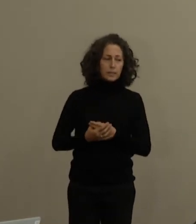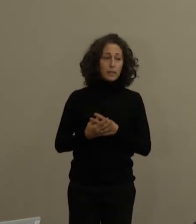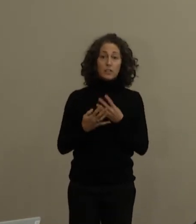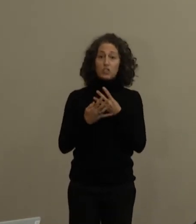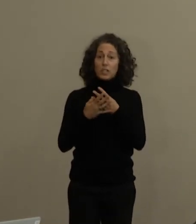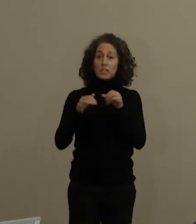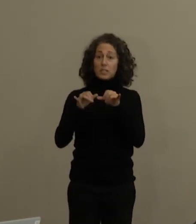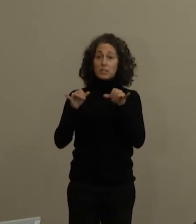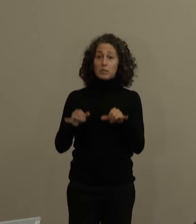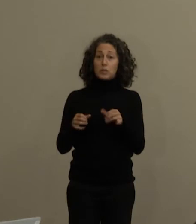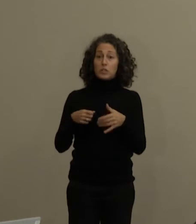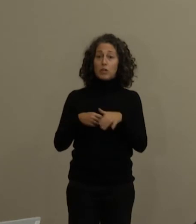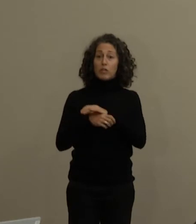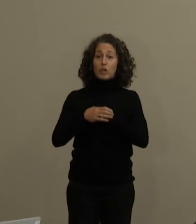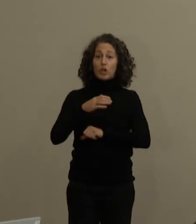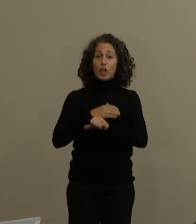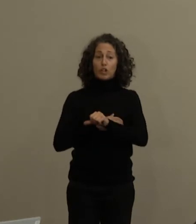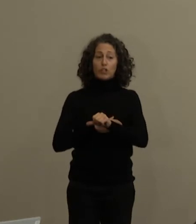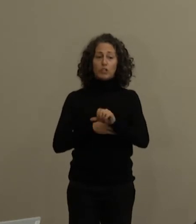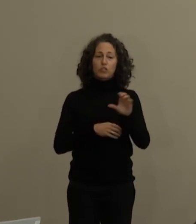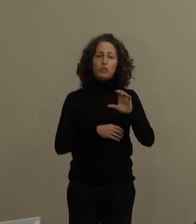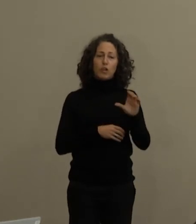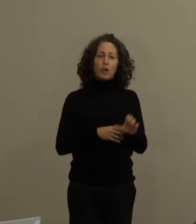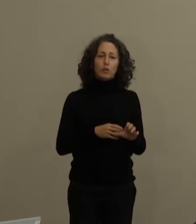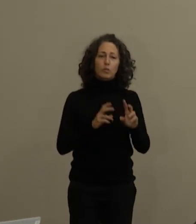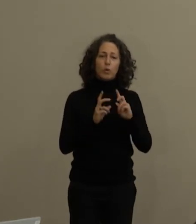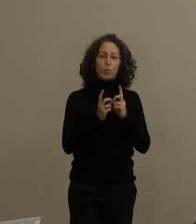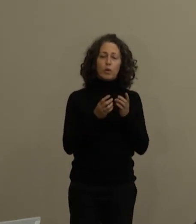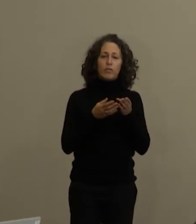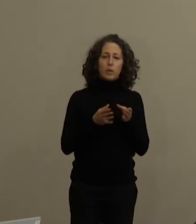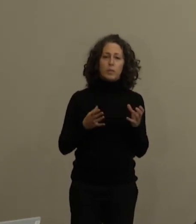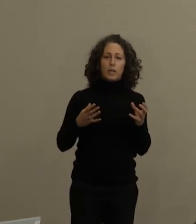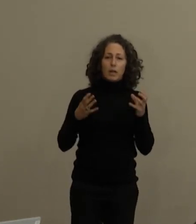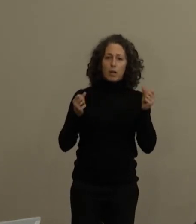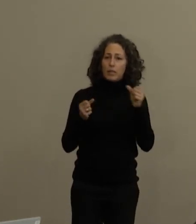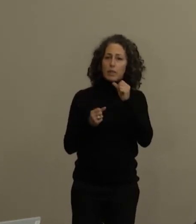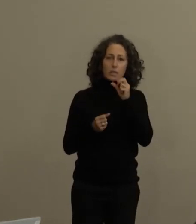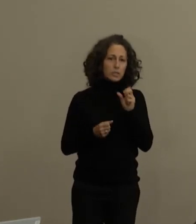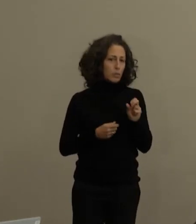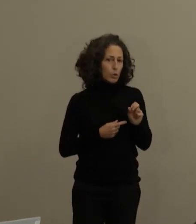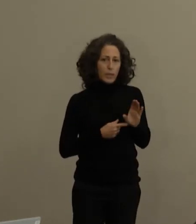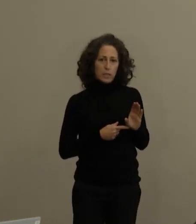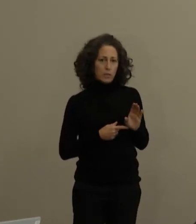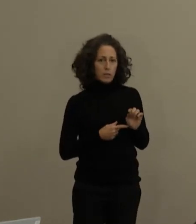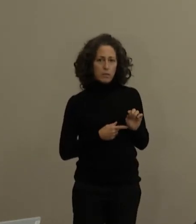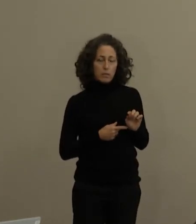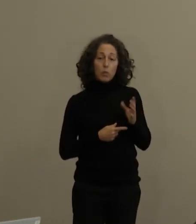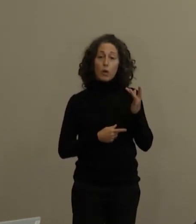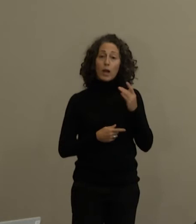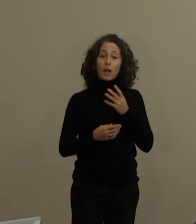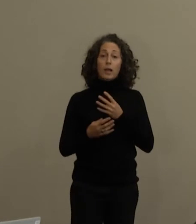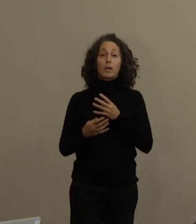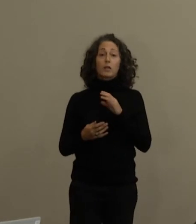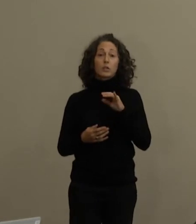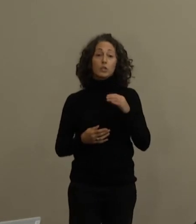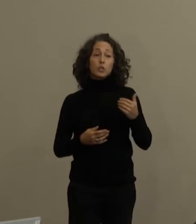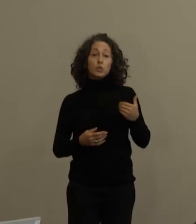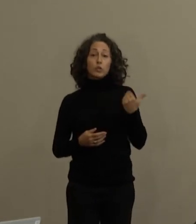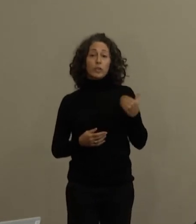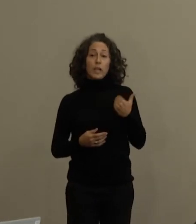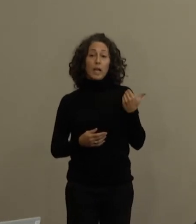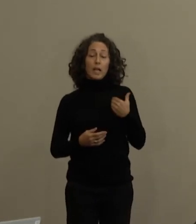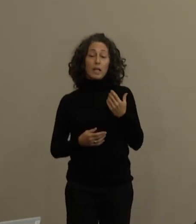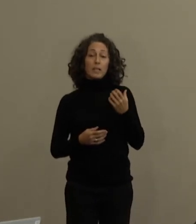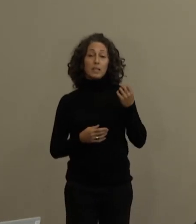system is covered by the Chicago Department of Public Health. It's not under the Suburban Health Department, because the jail and the juvenile temporary detention